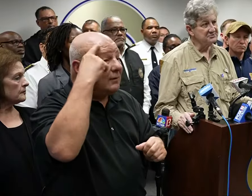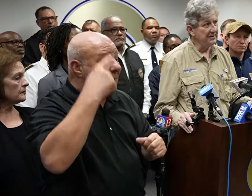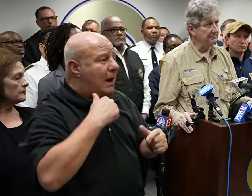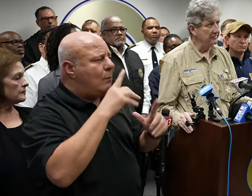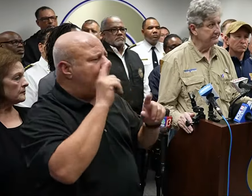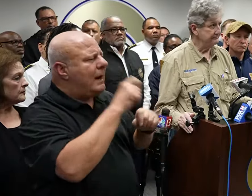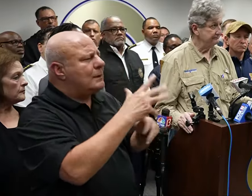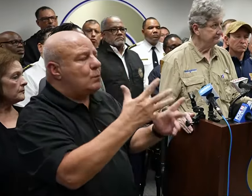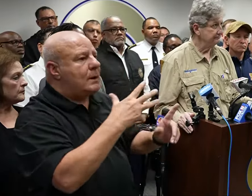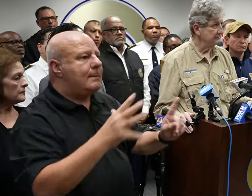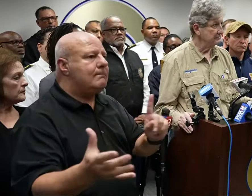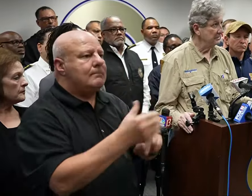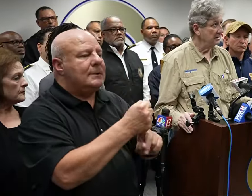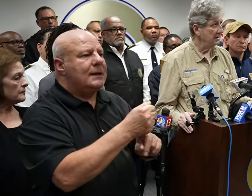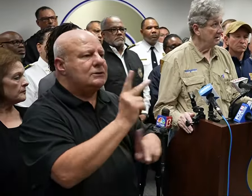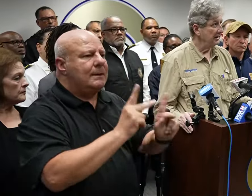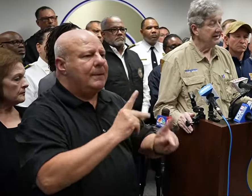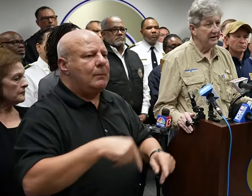Catch these people.